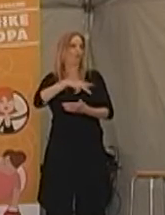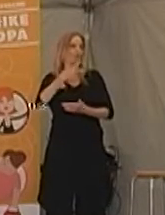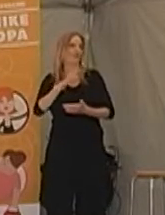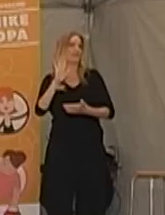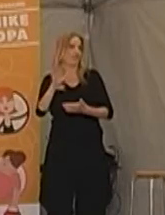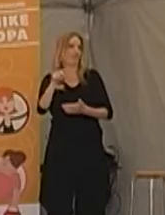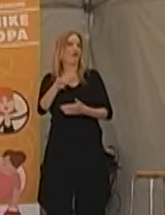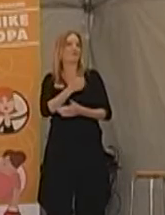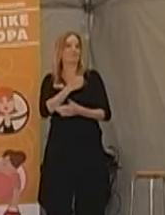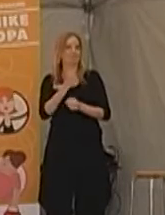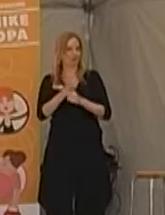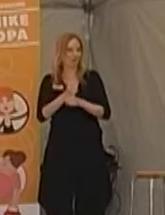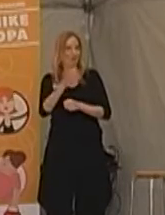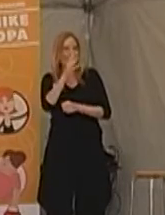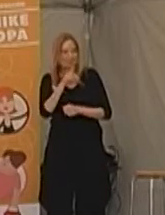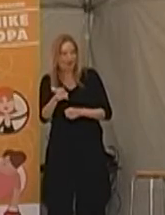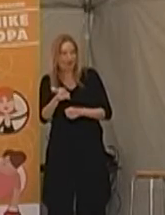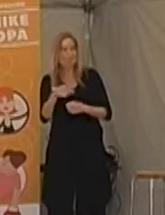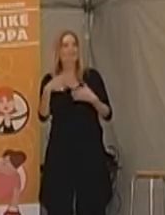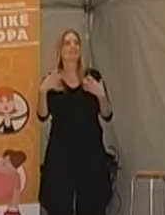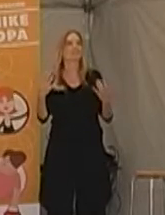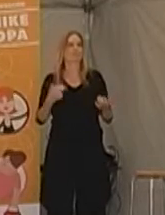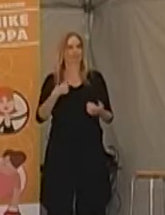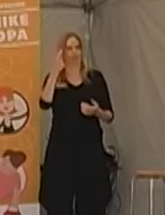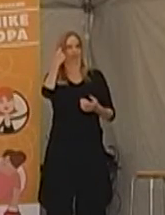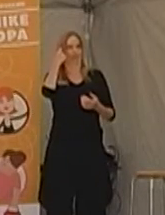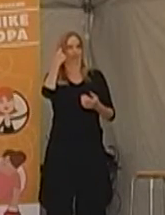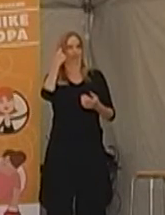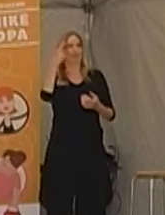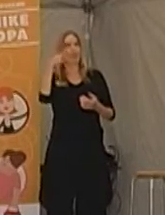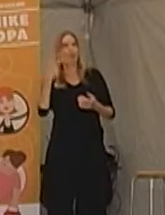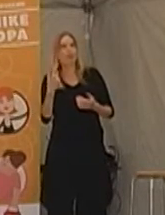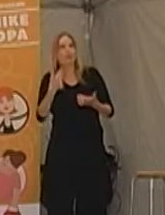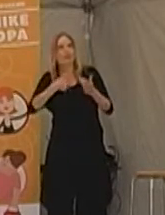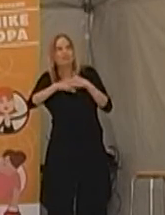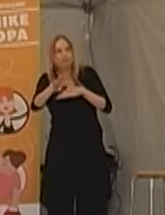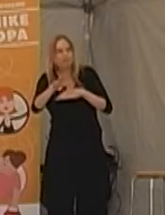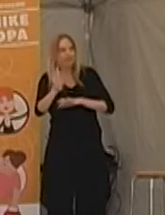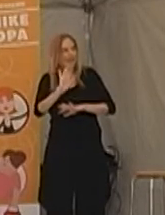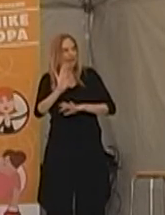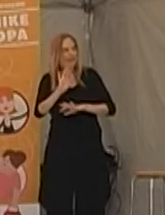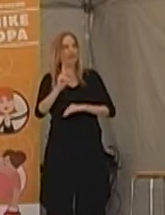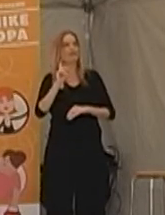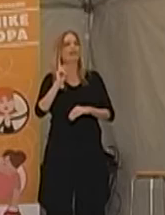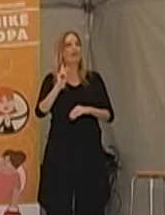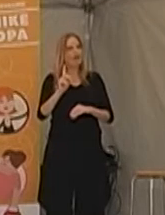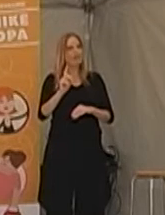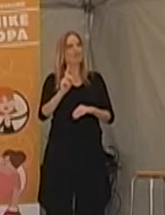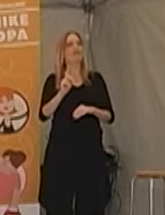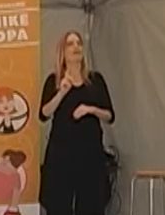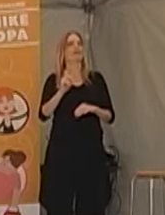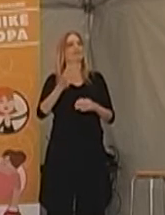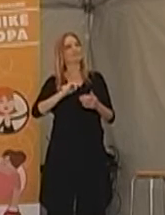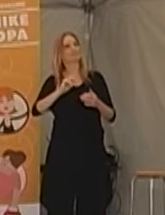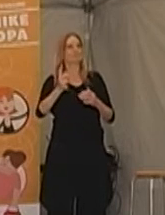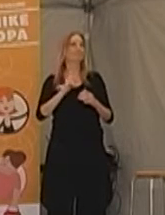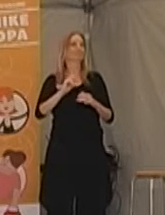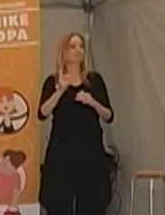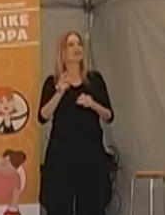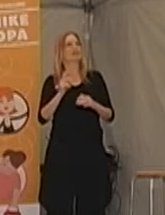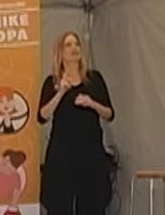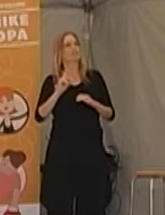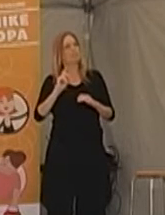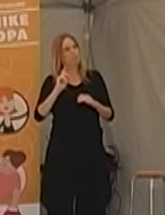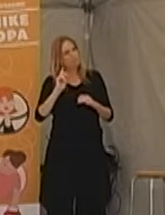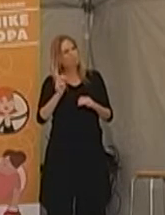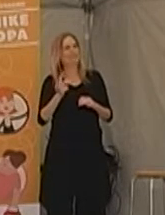And it had never crossed my mind to leave London, but I had been ill on and off for 6 months. We were both so tired